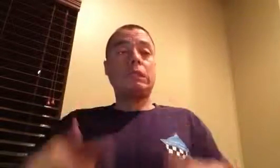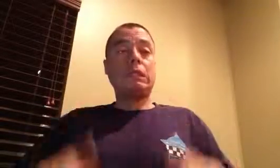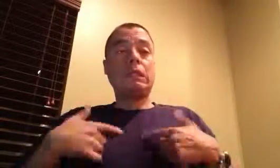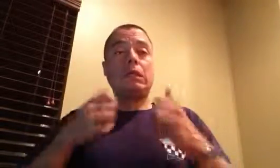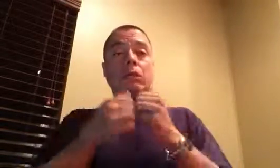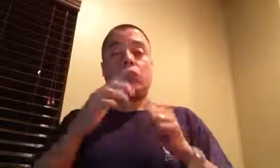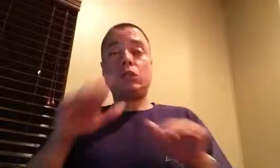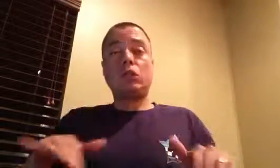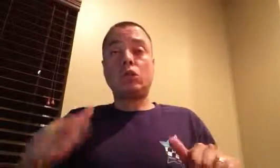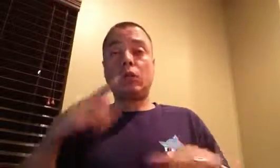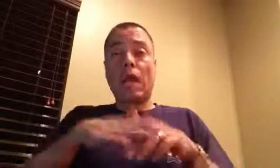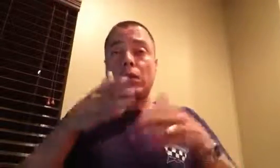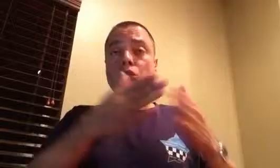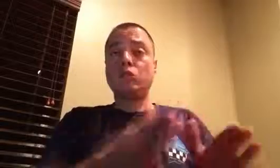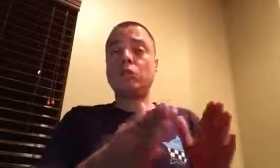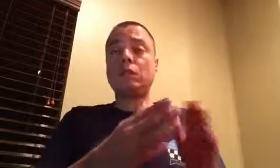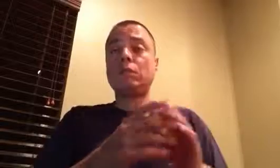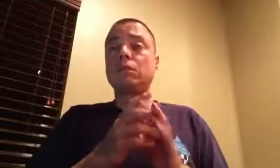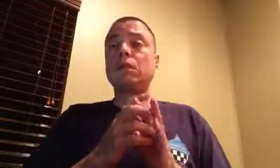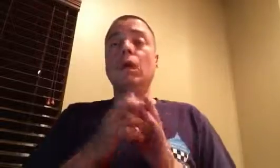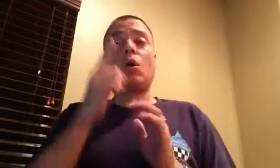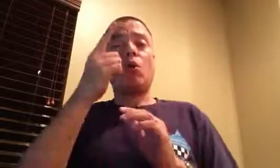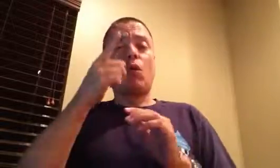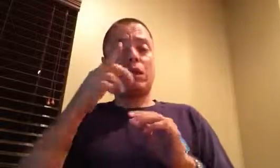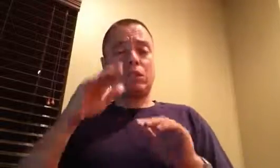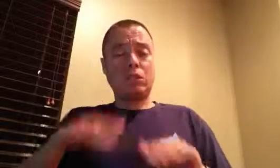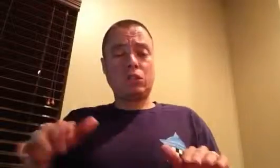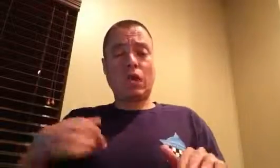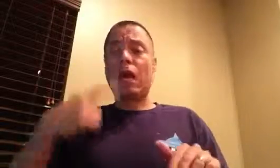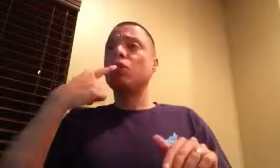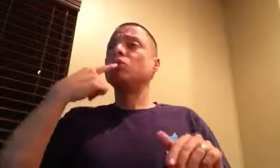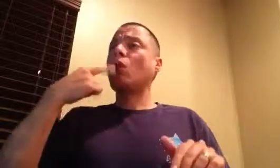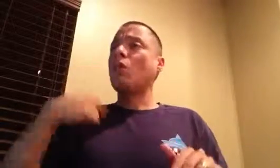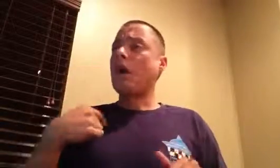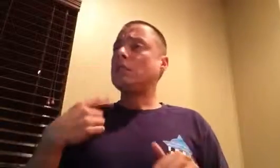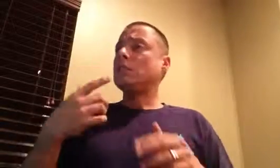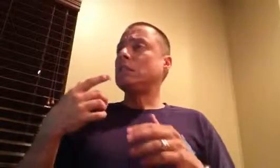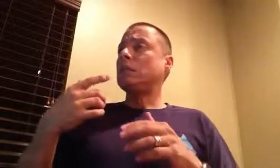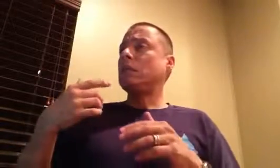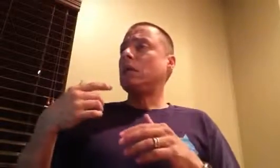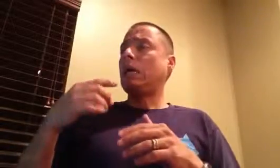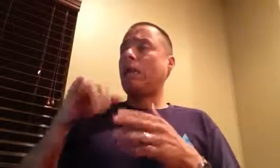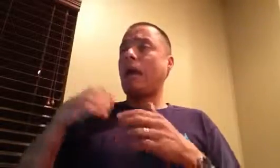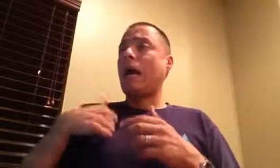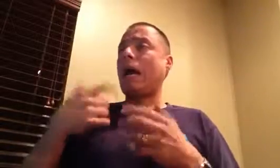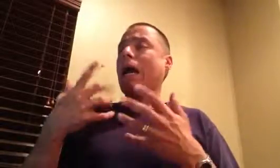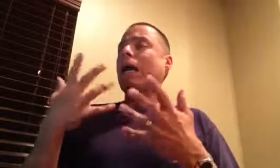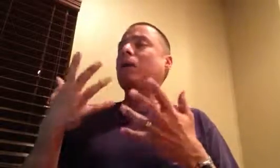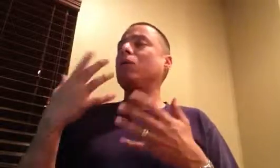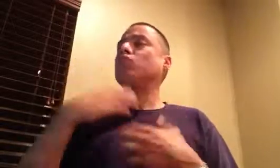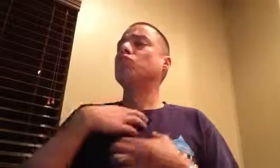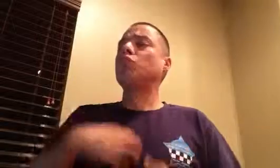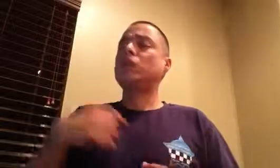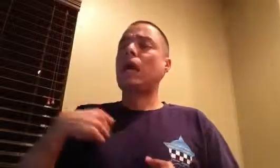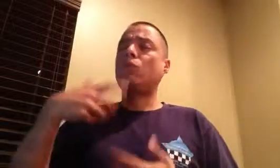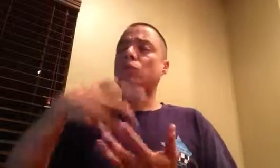child told us. I wish I was rich. And if I were, I would give all the street